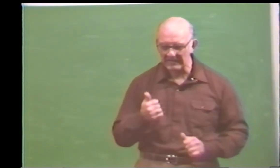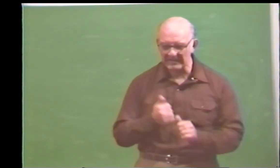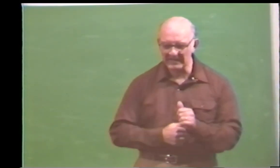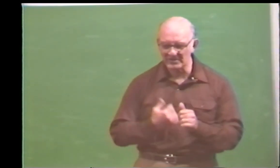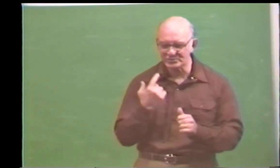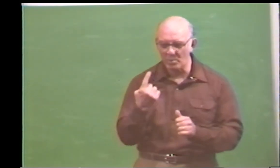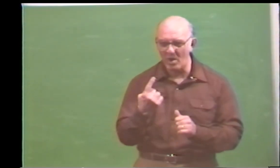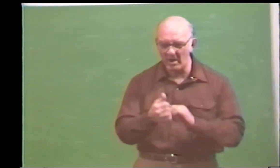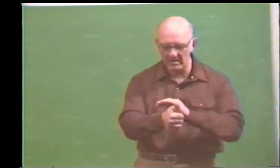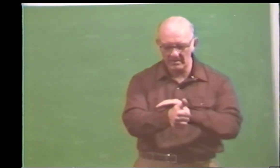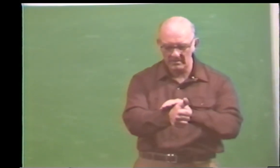Each one